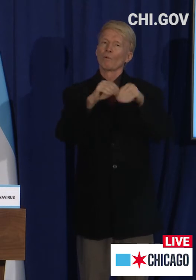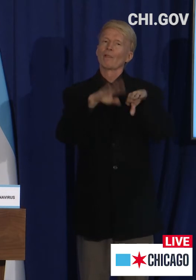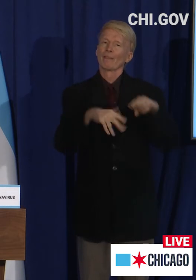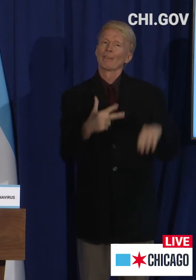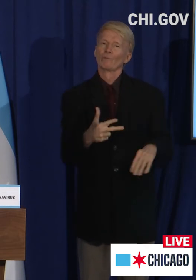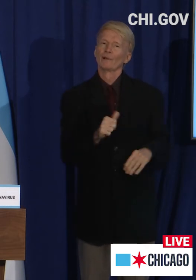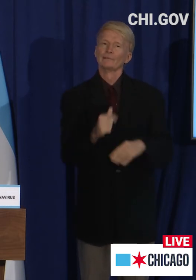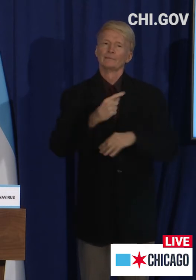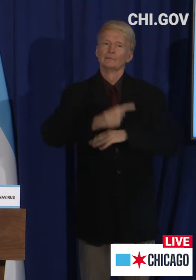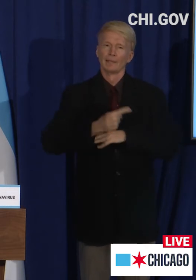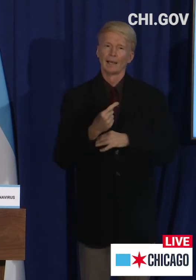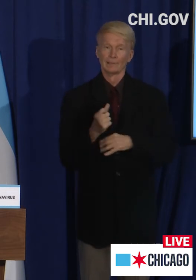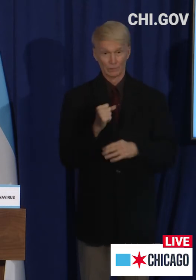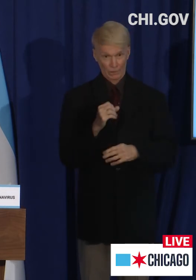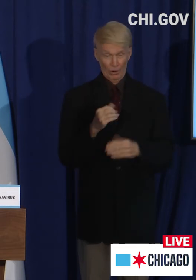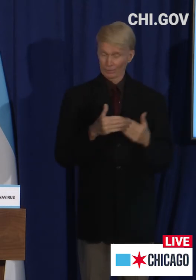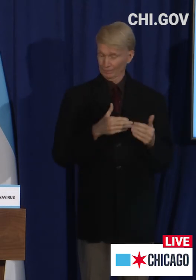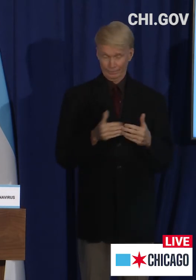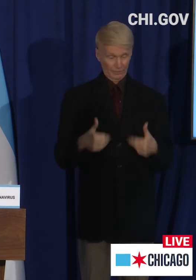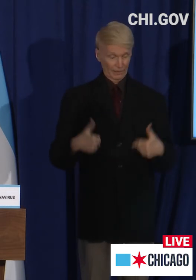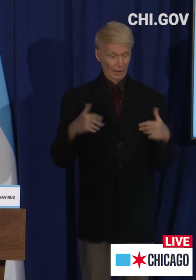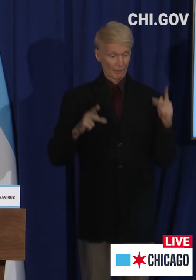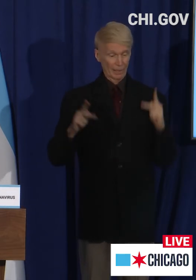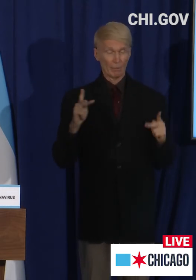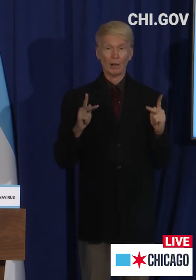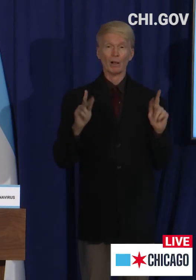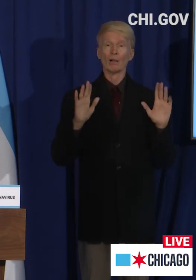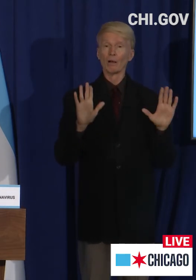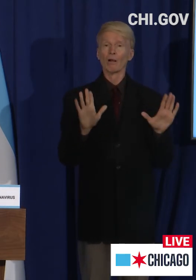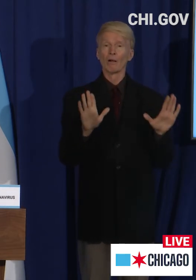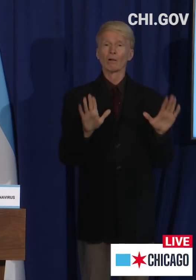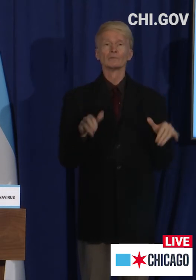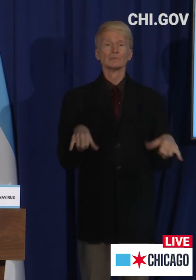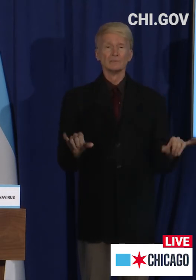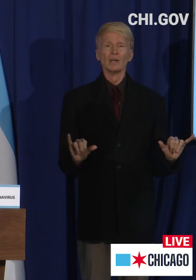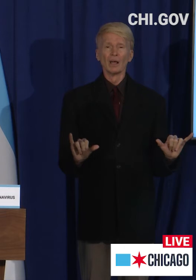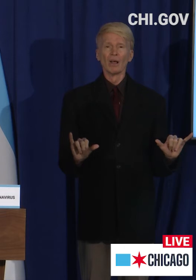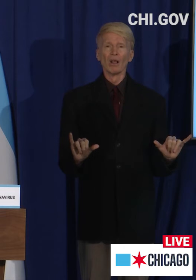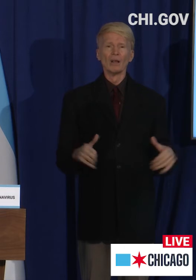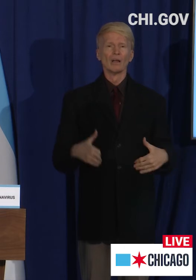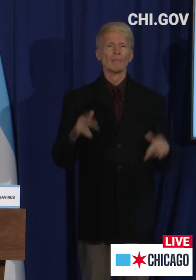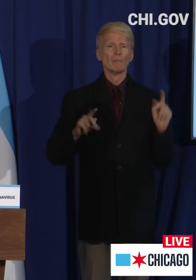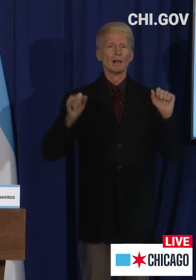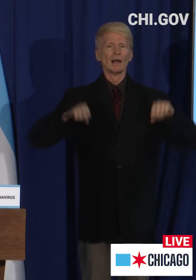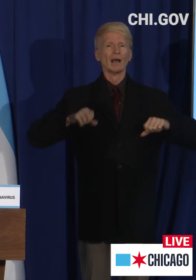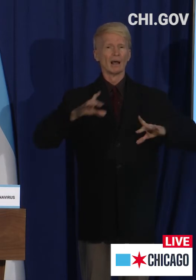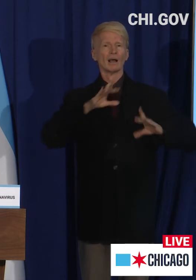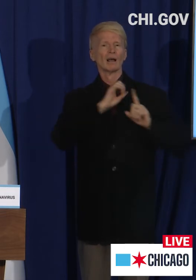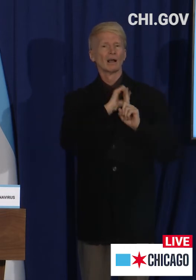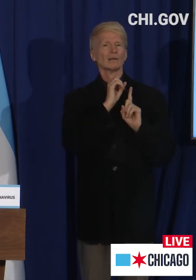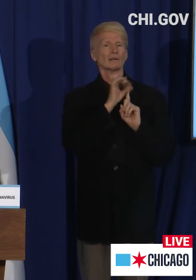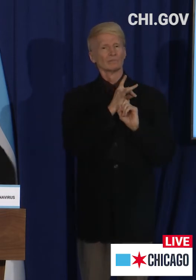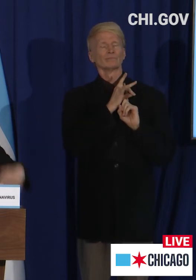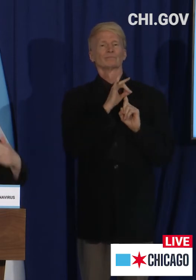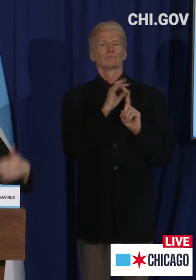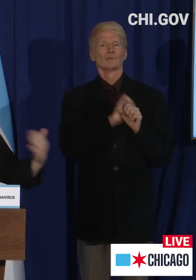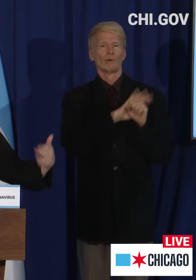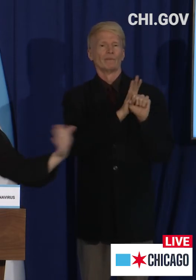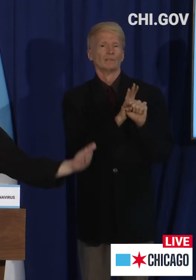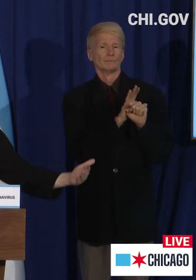younger people, we do see still young people getting seriously ill from COVID. We see people